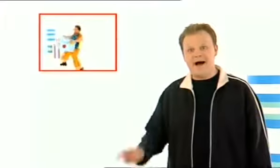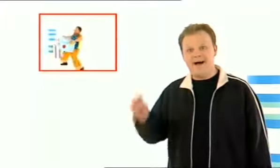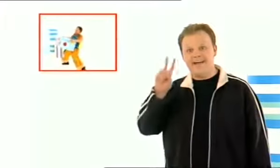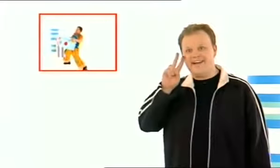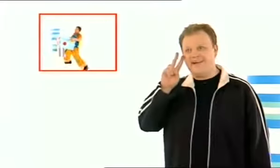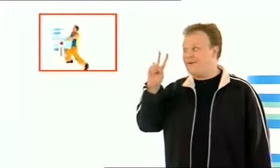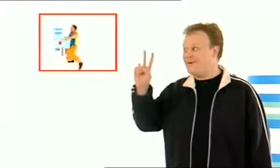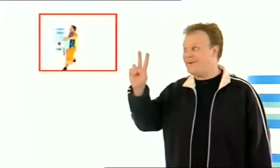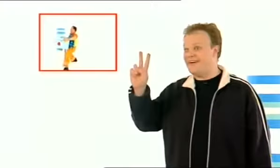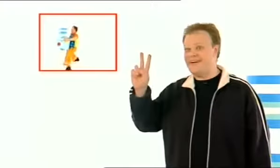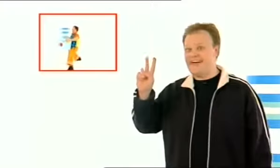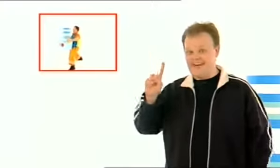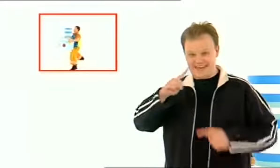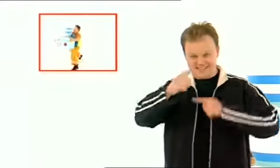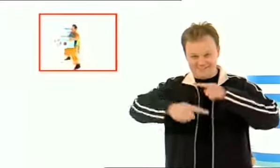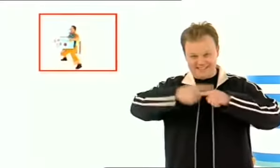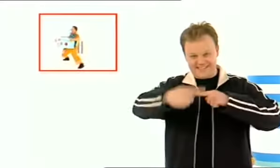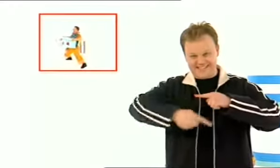Ah, look! It's Mr.